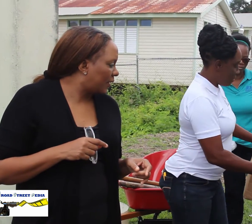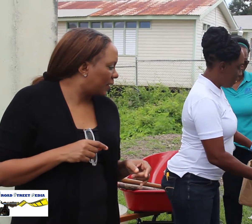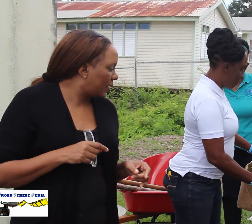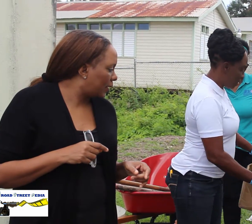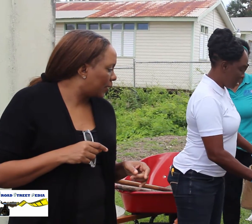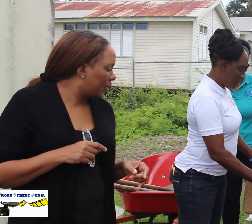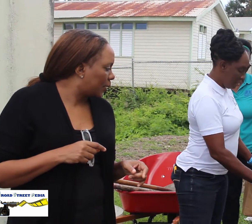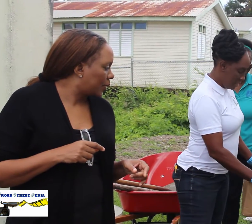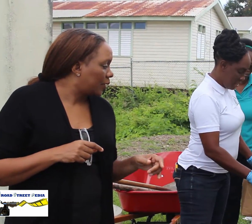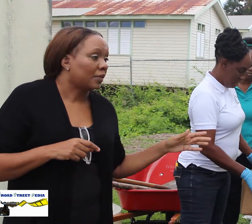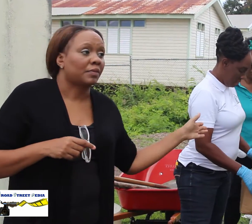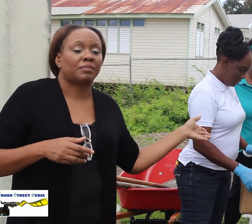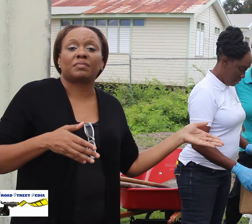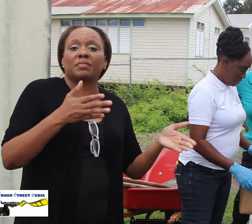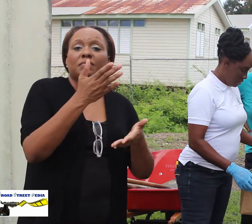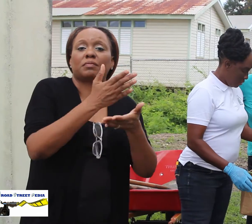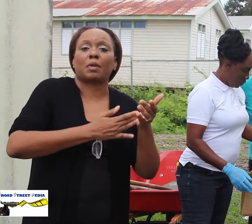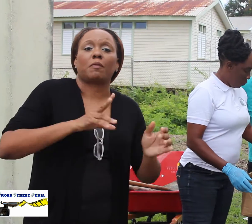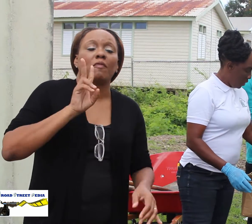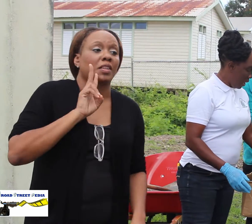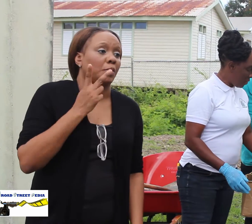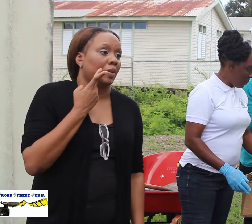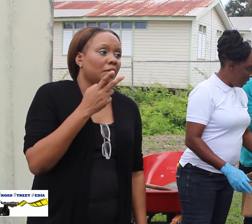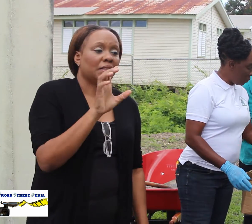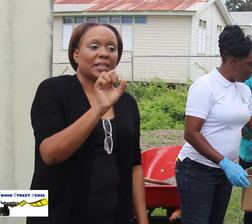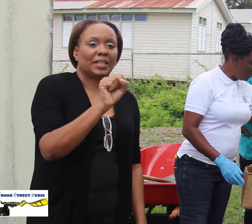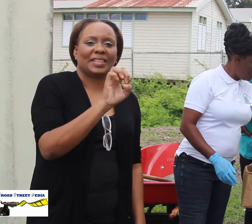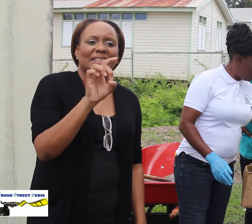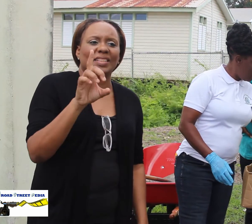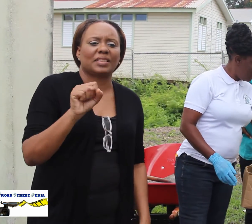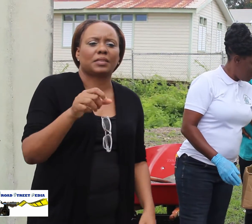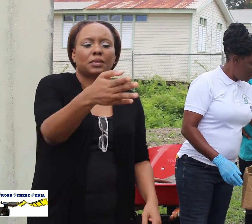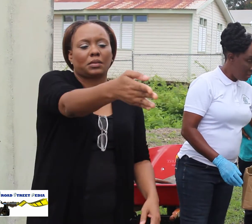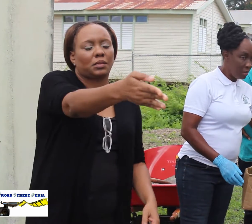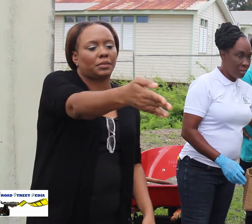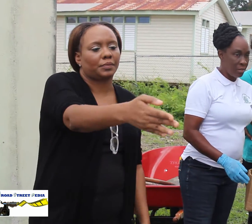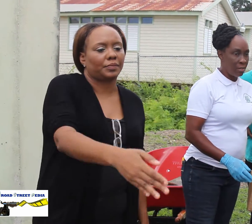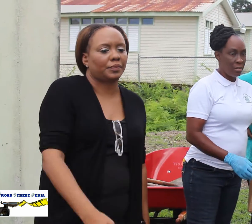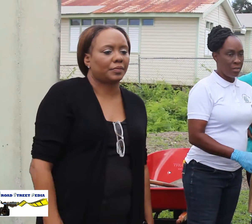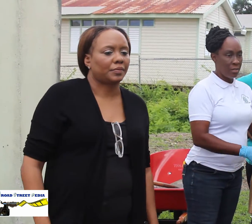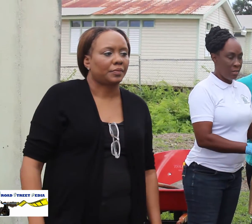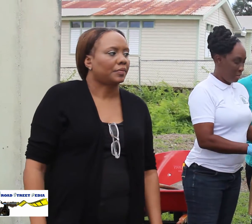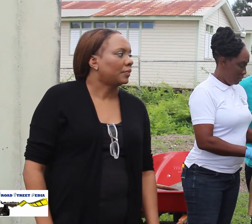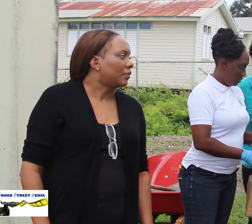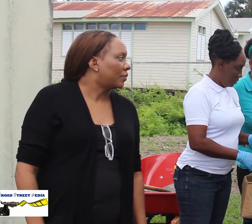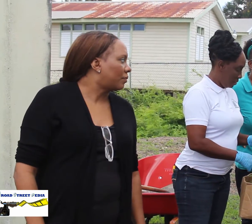Right, we have some vegetable seedlings. We have tomatoes.